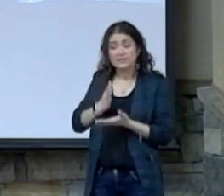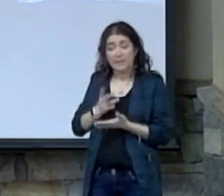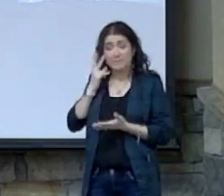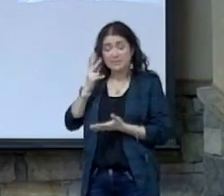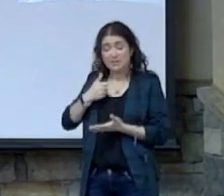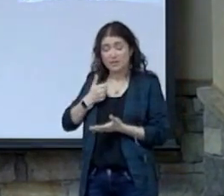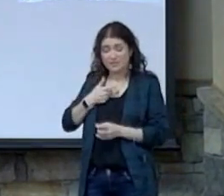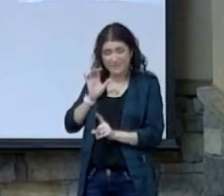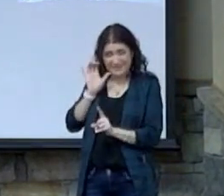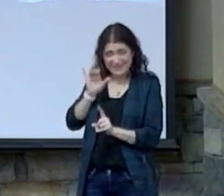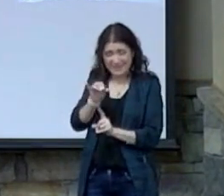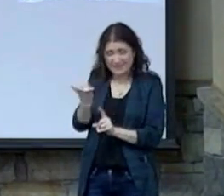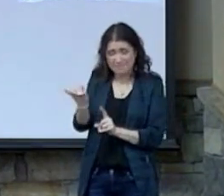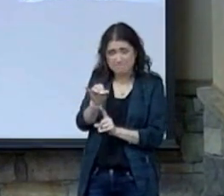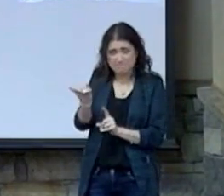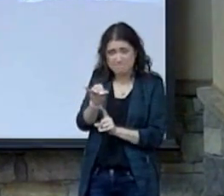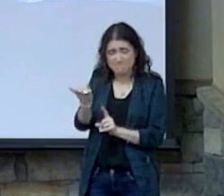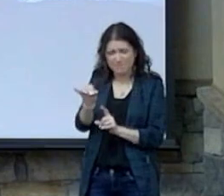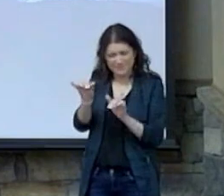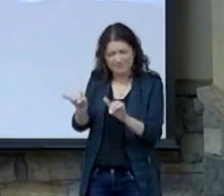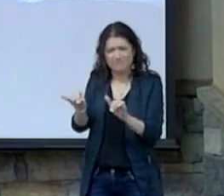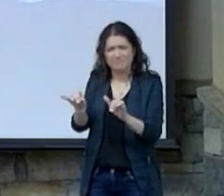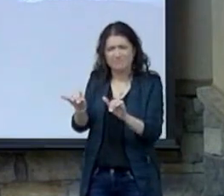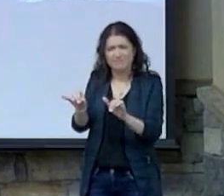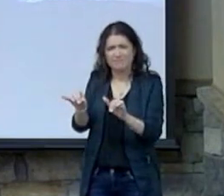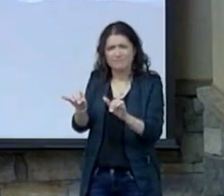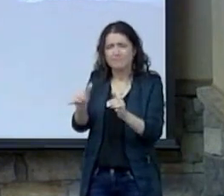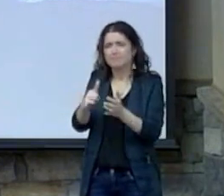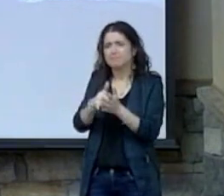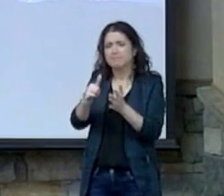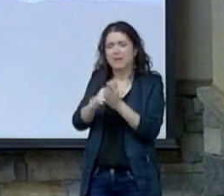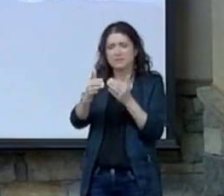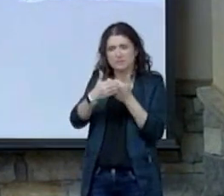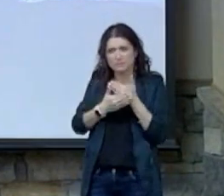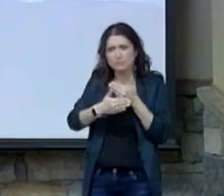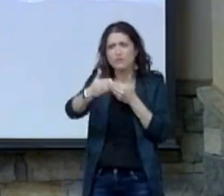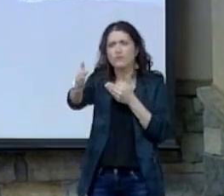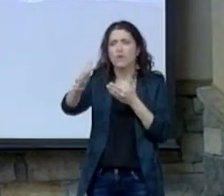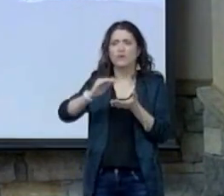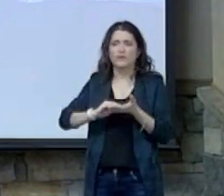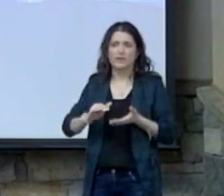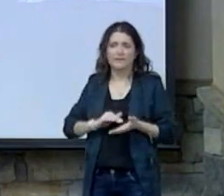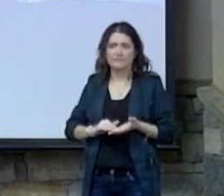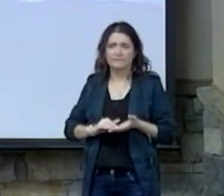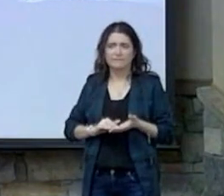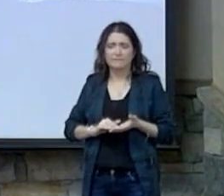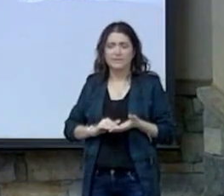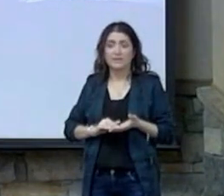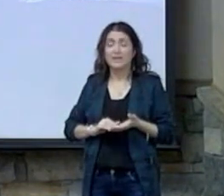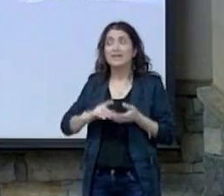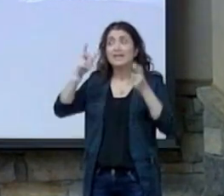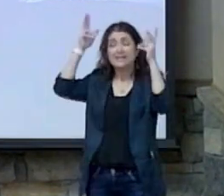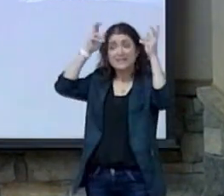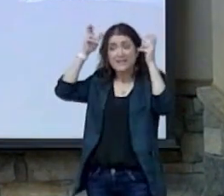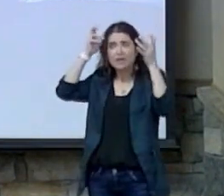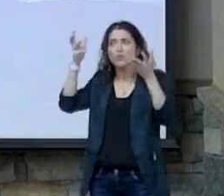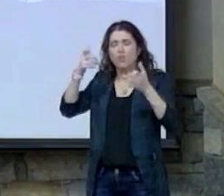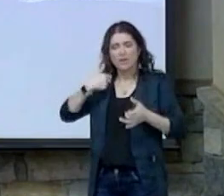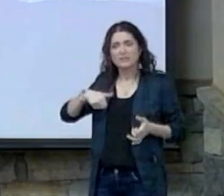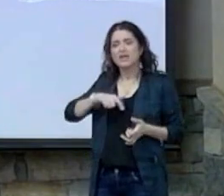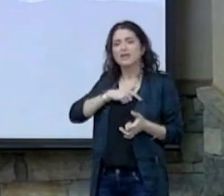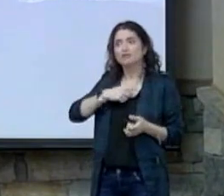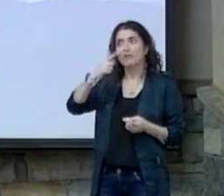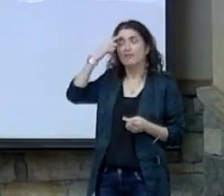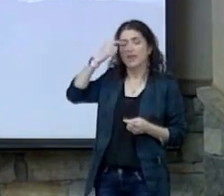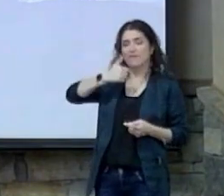way, then we will never be able to move forward in our forgiveness. You see, Satan, he wants us to think of ourselves, and he